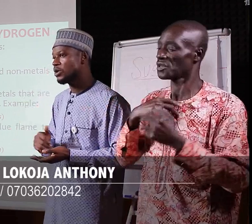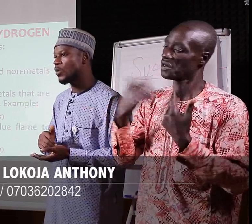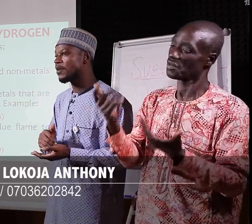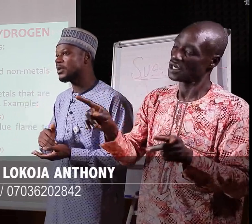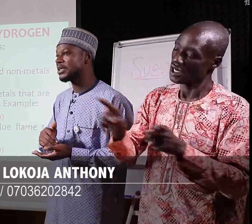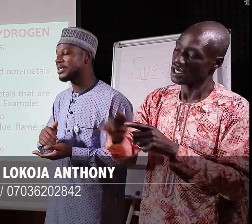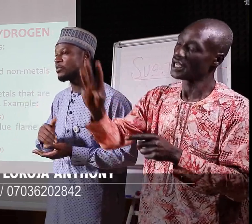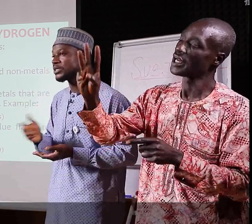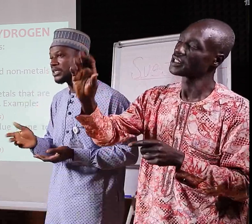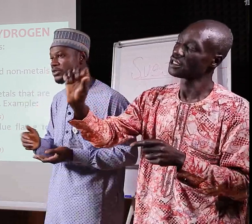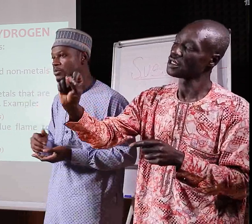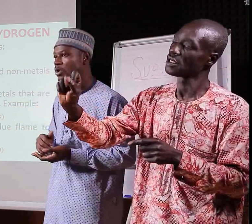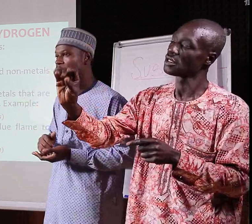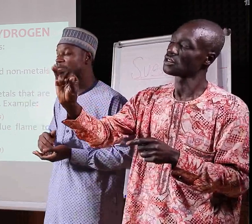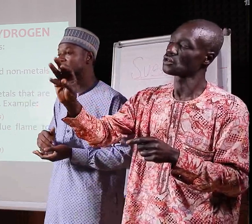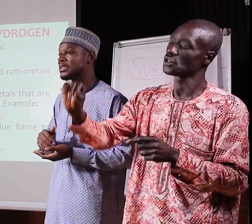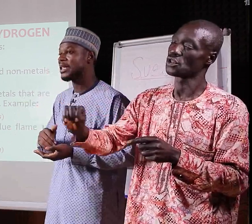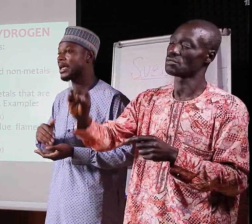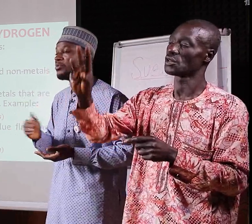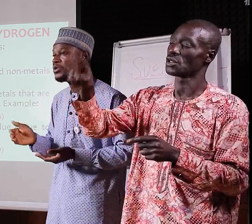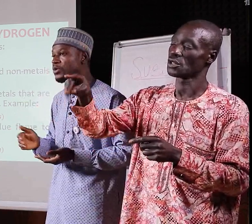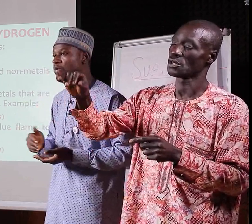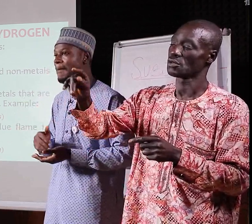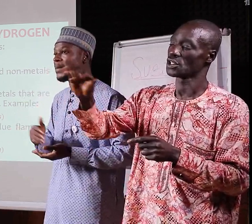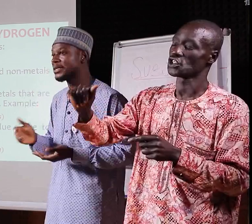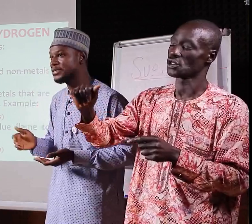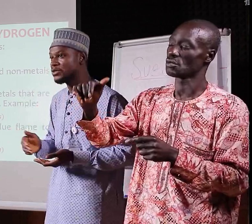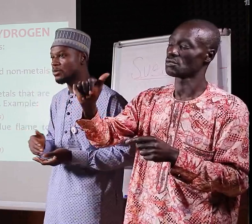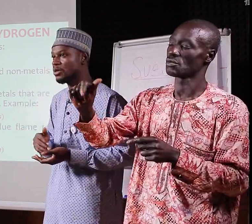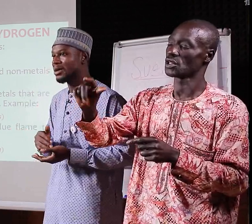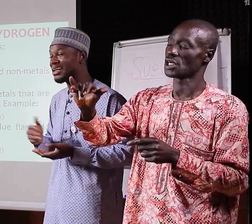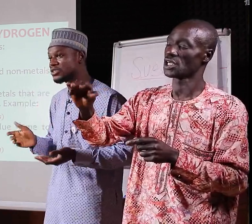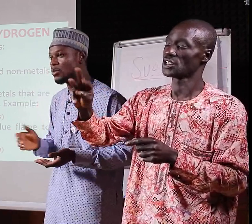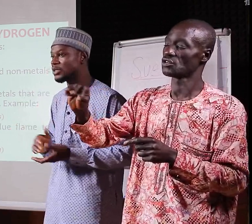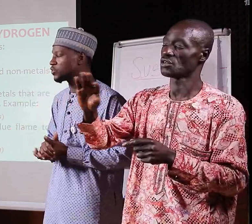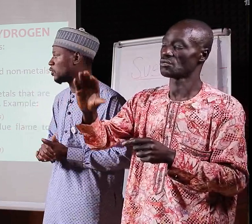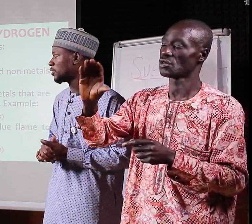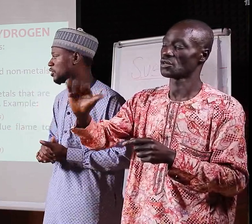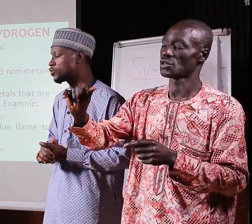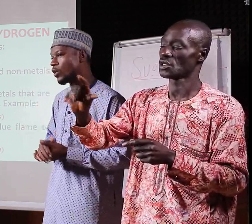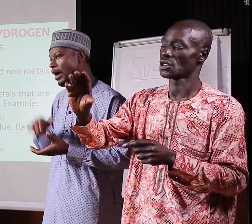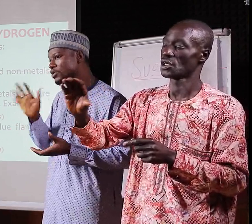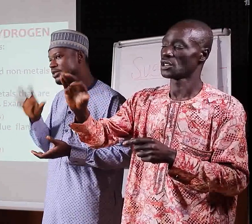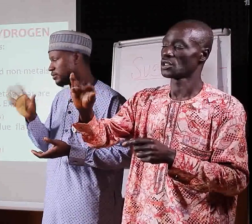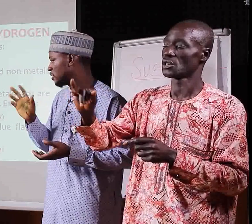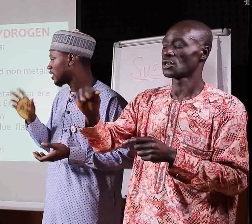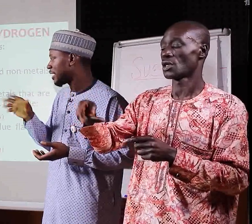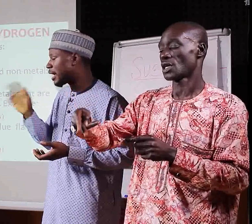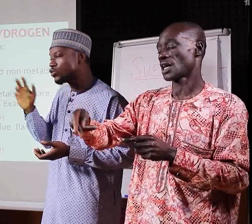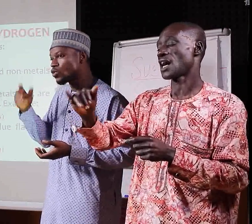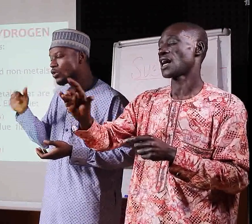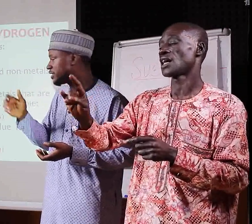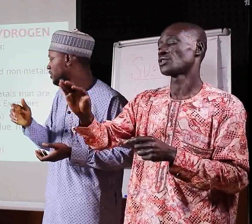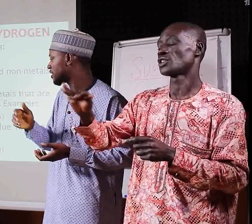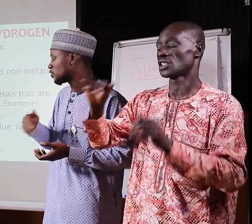sodium, we have metals like potassium, we have metals like aluminium, magnesium, calcium, and so on. So hydrogen can